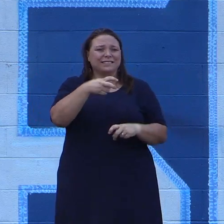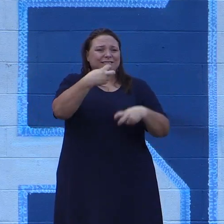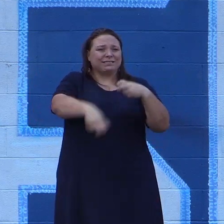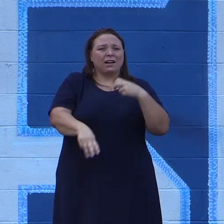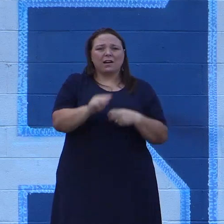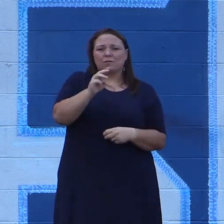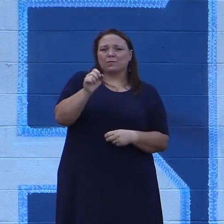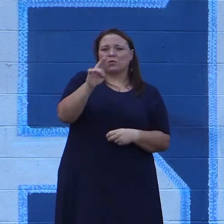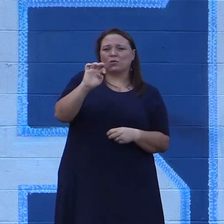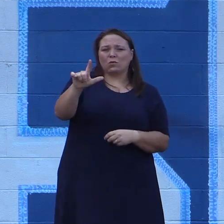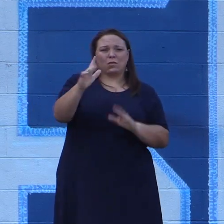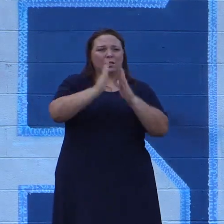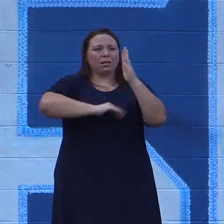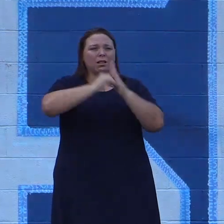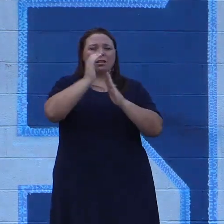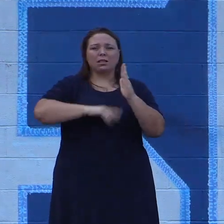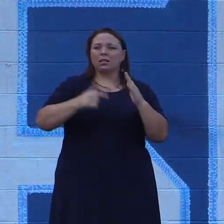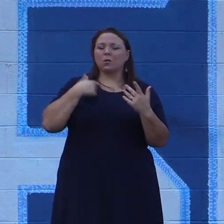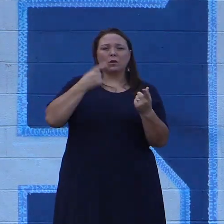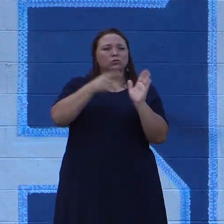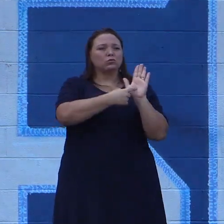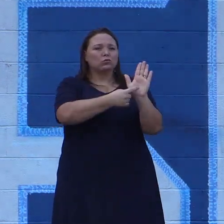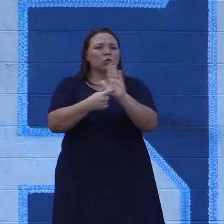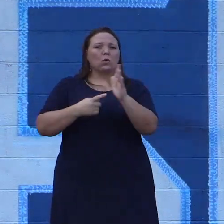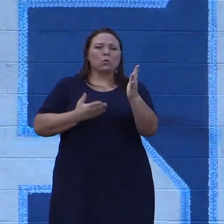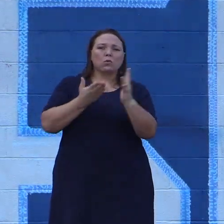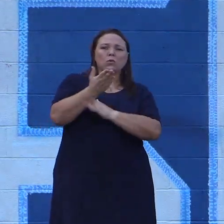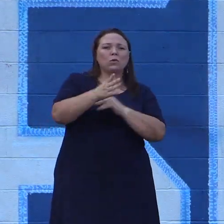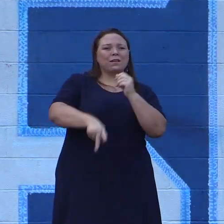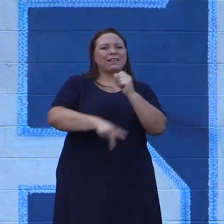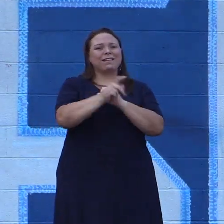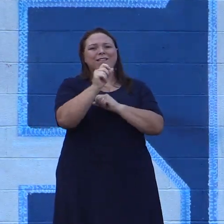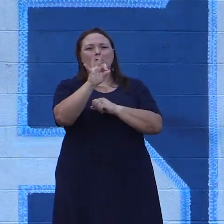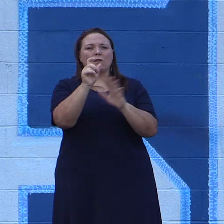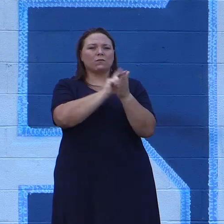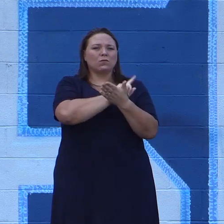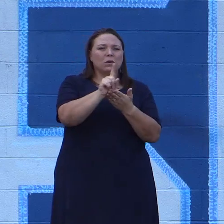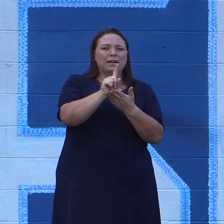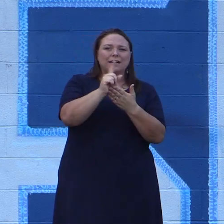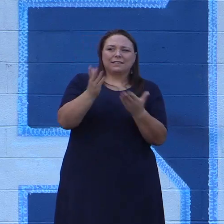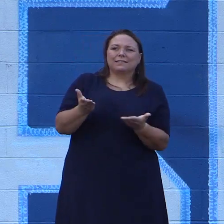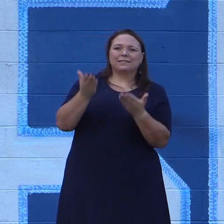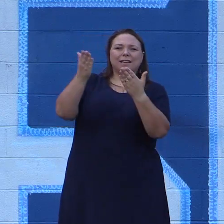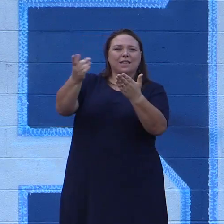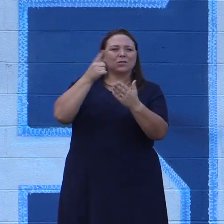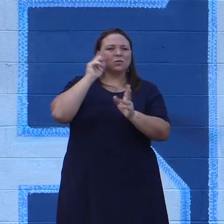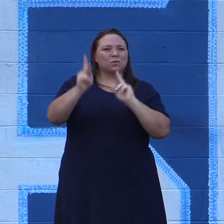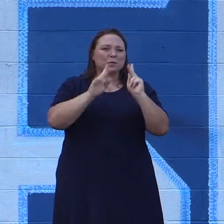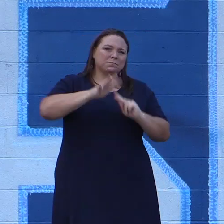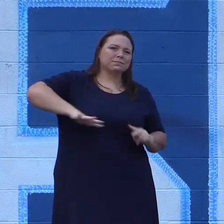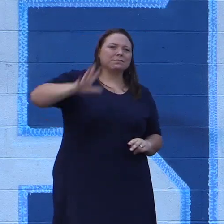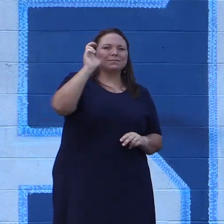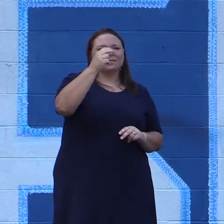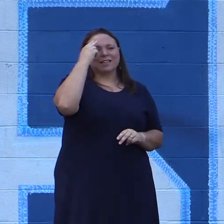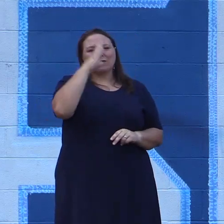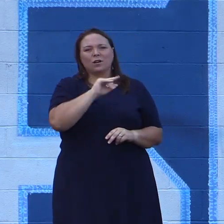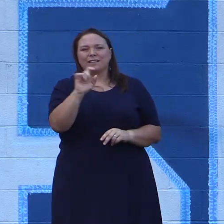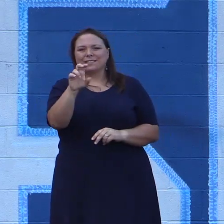We unveiled the mural during Titans kickoff week and dedicated it to the people of Nashville and